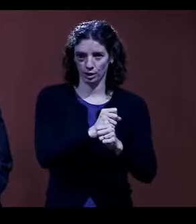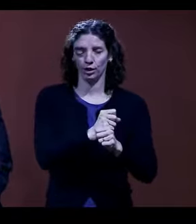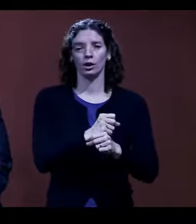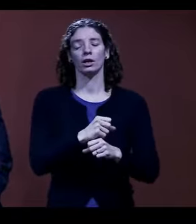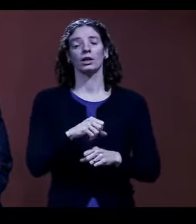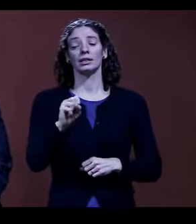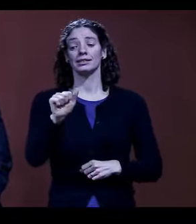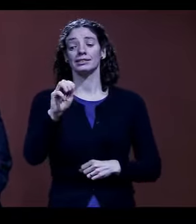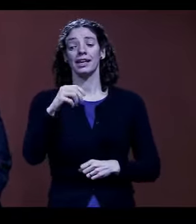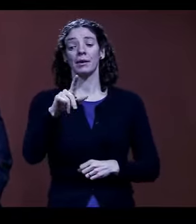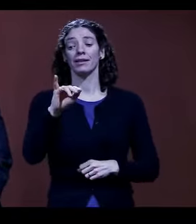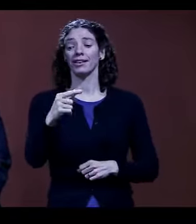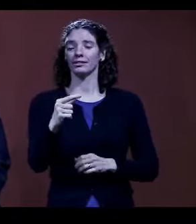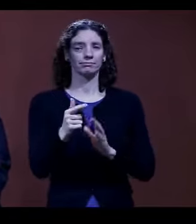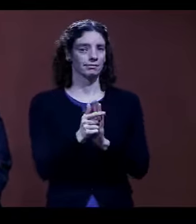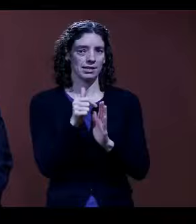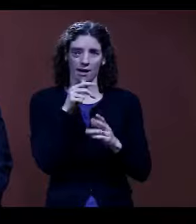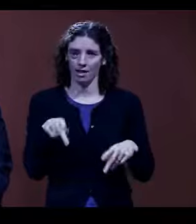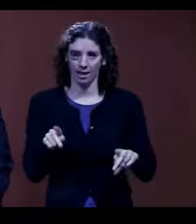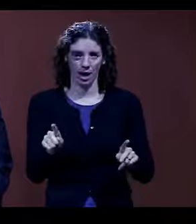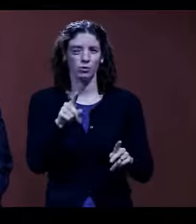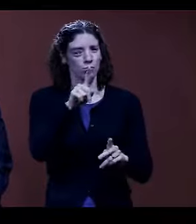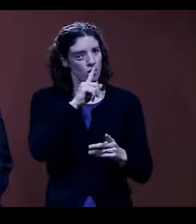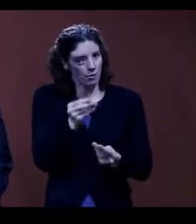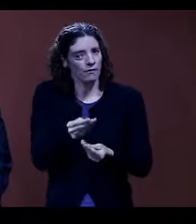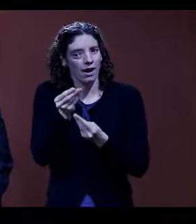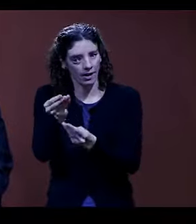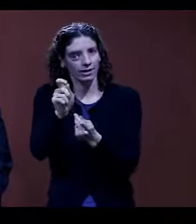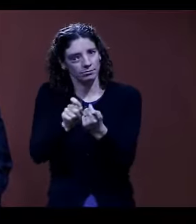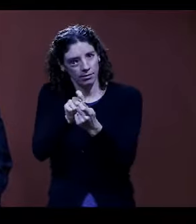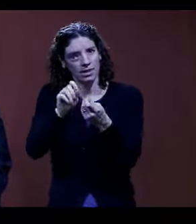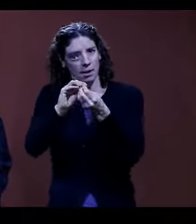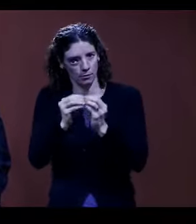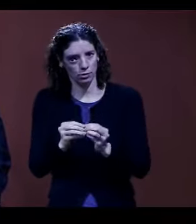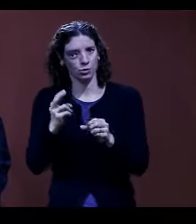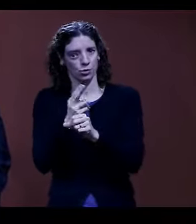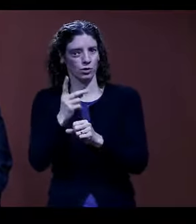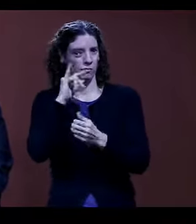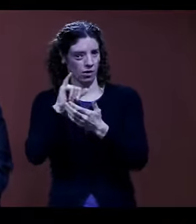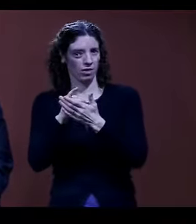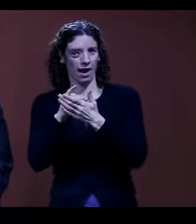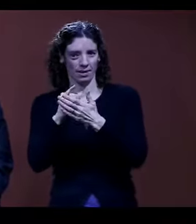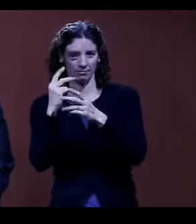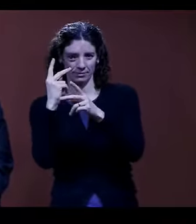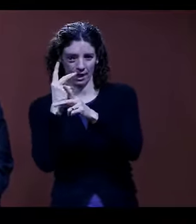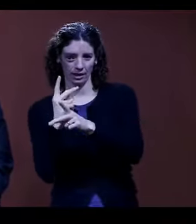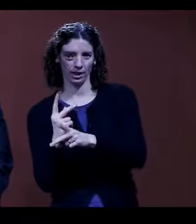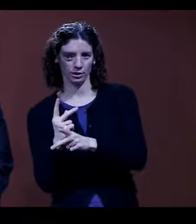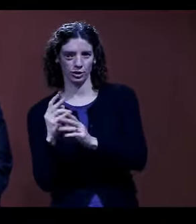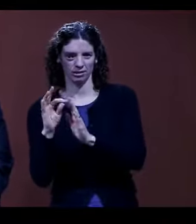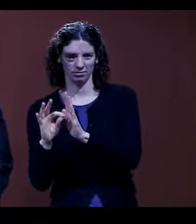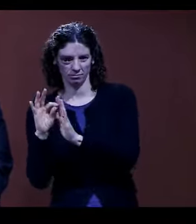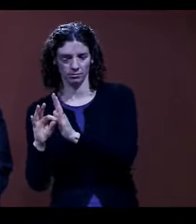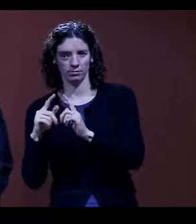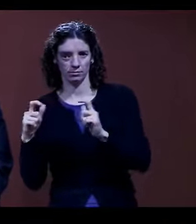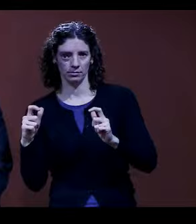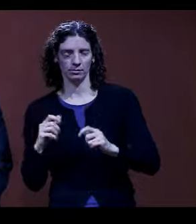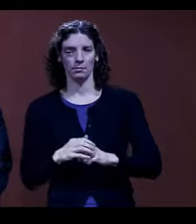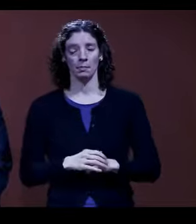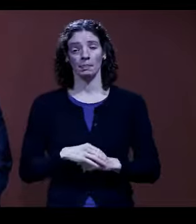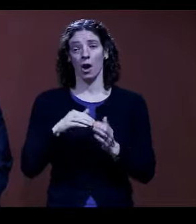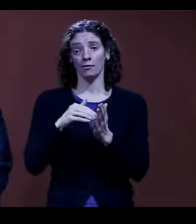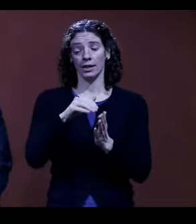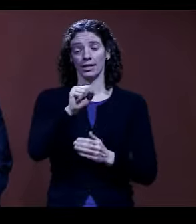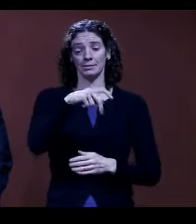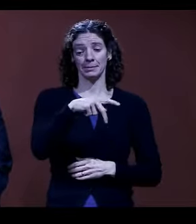not allowed, and you're providing actual numbers to use for the calculation. A lot of times in the SPP, the